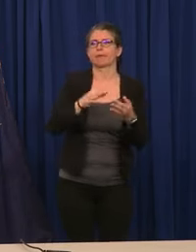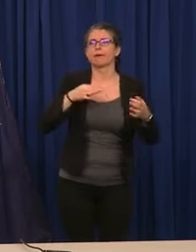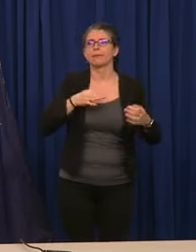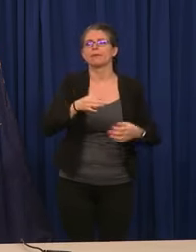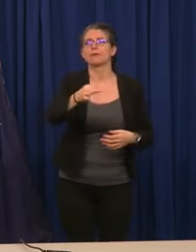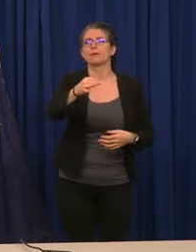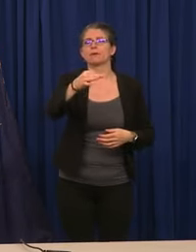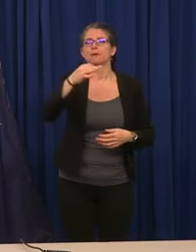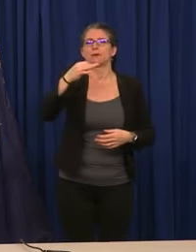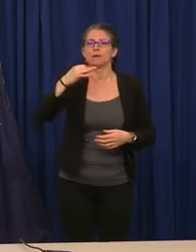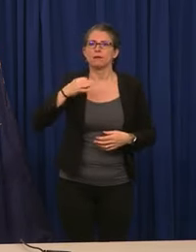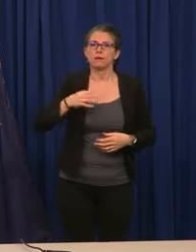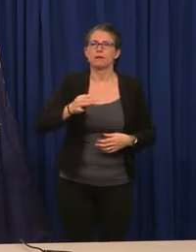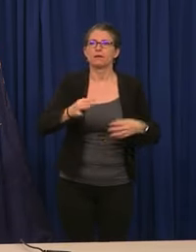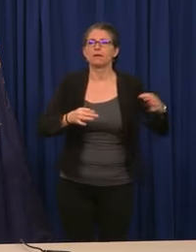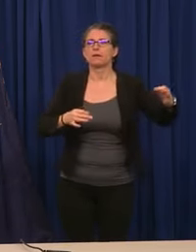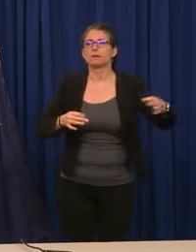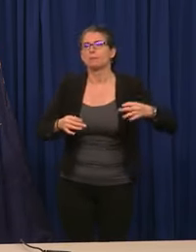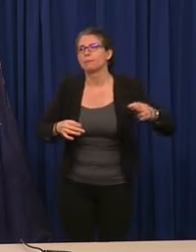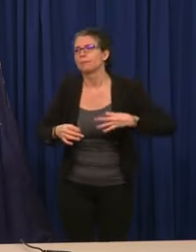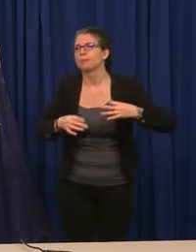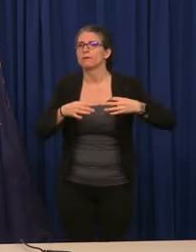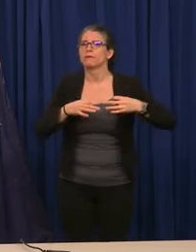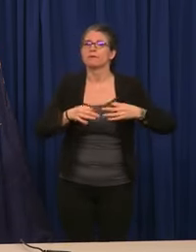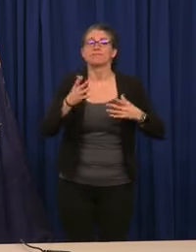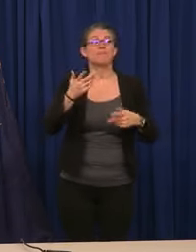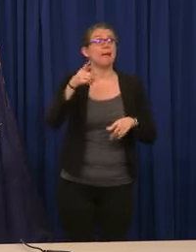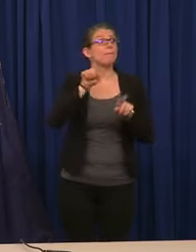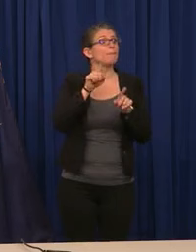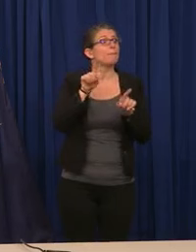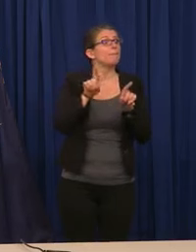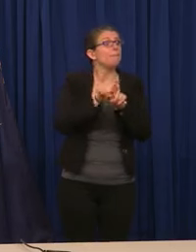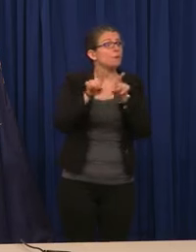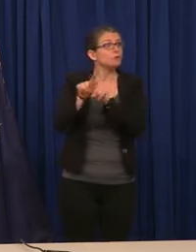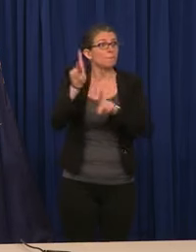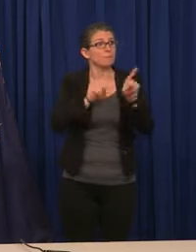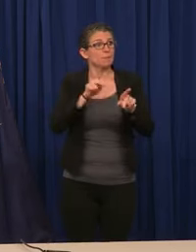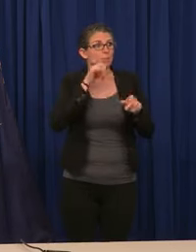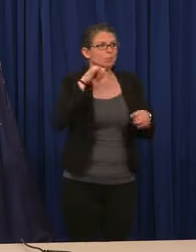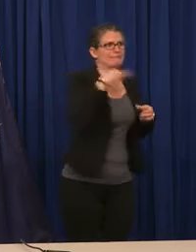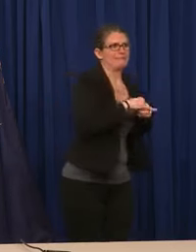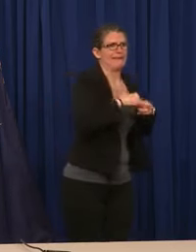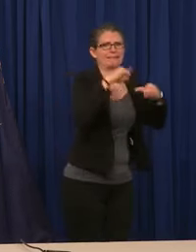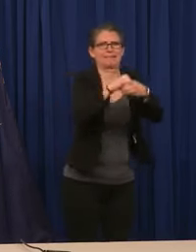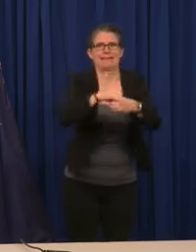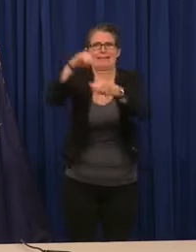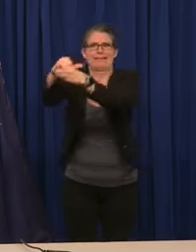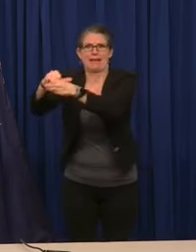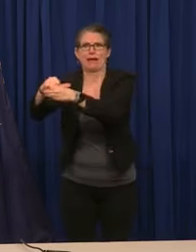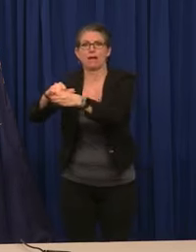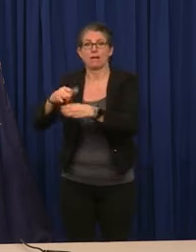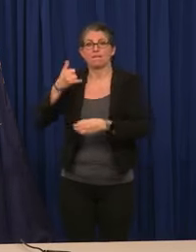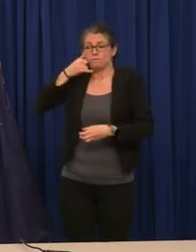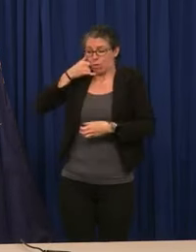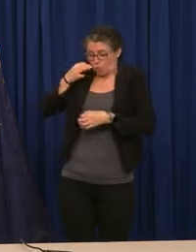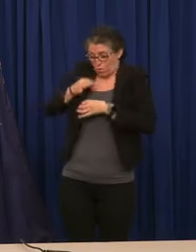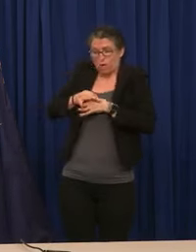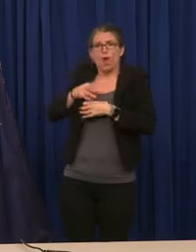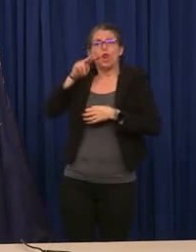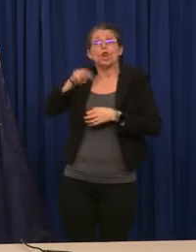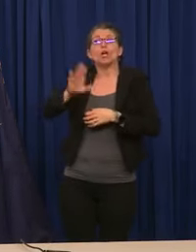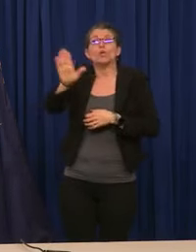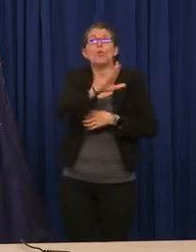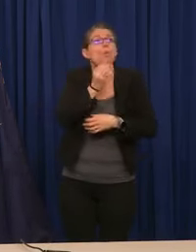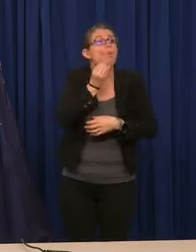of from the cell phone data. The cell phone companies look to see how far people are moving beyond their home